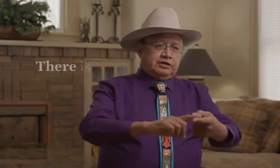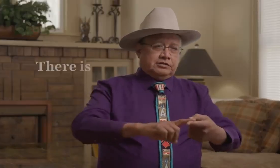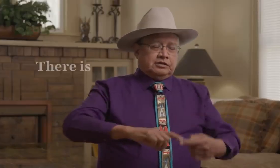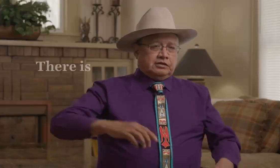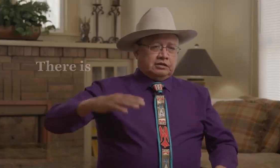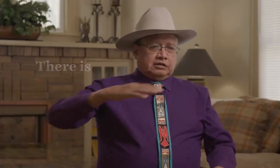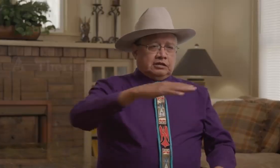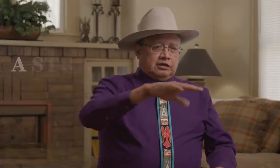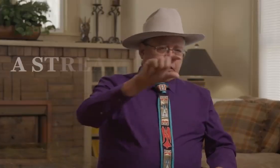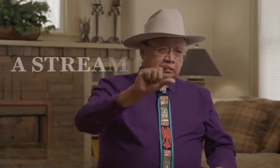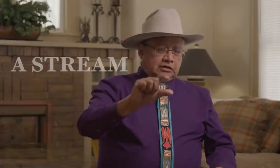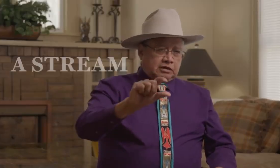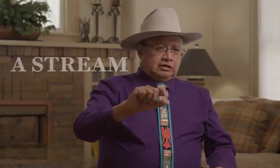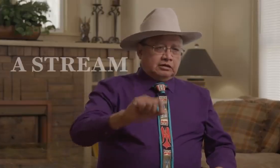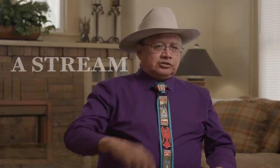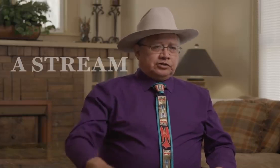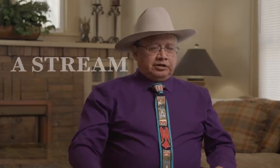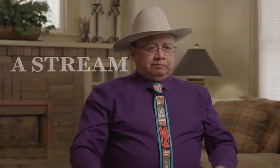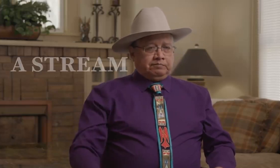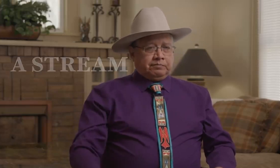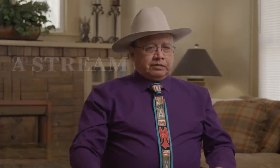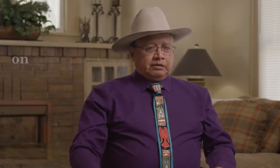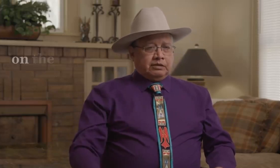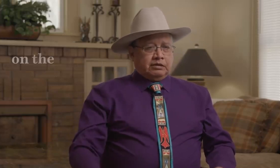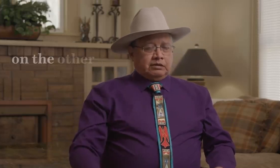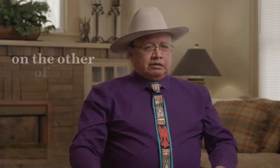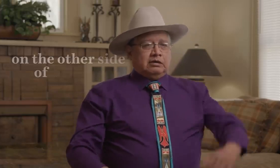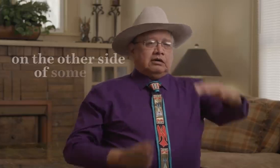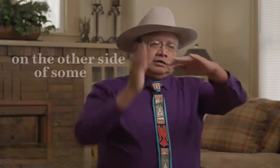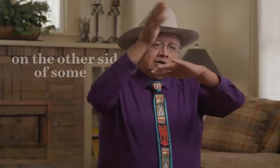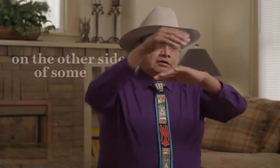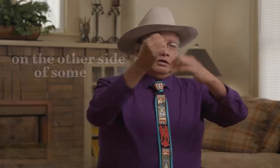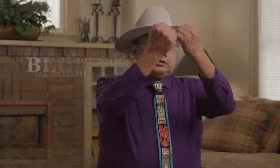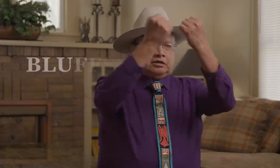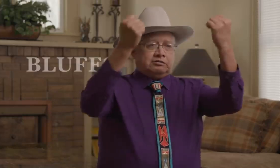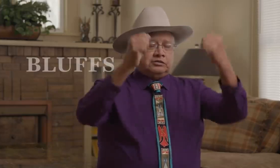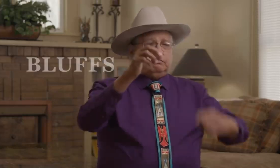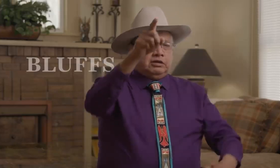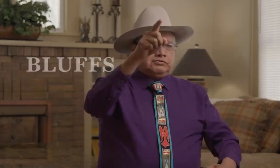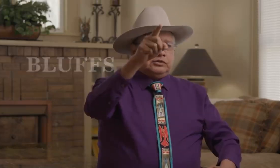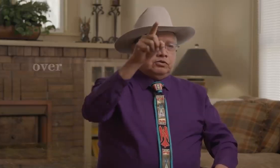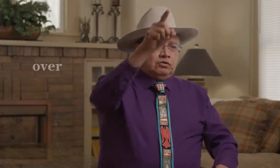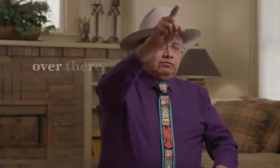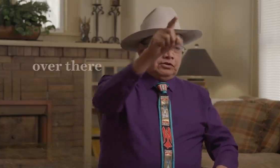is a stream on the other side of some bluffs over